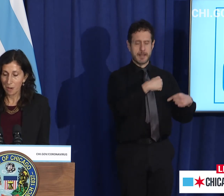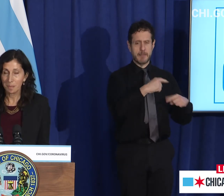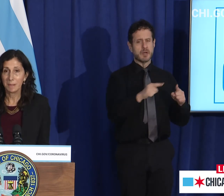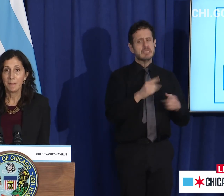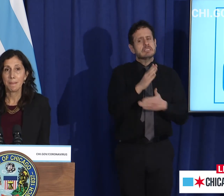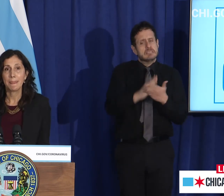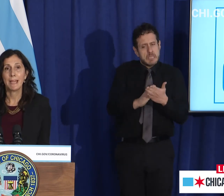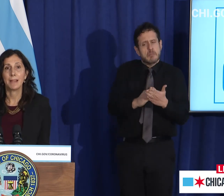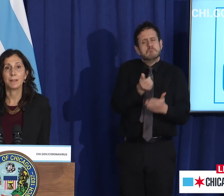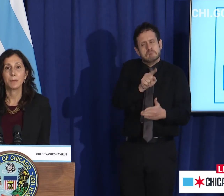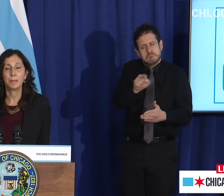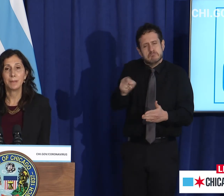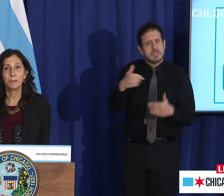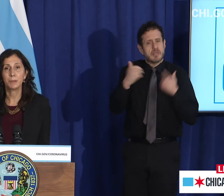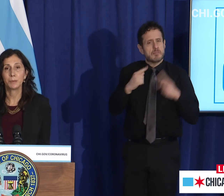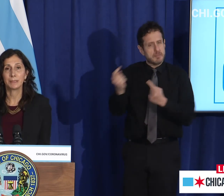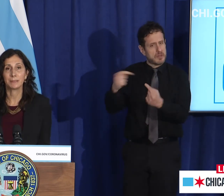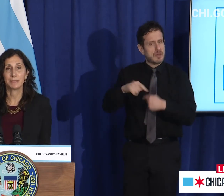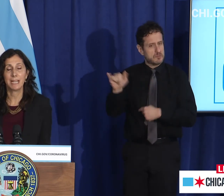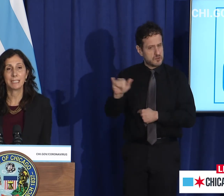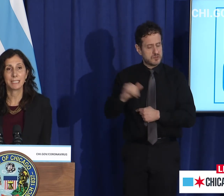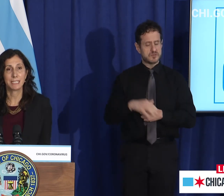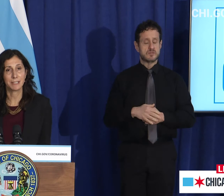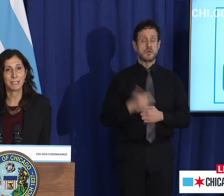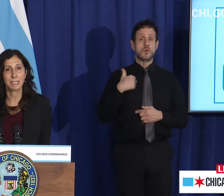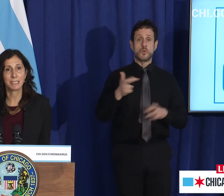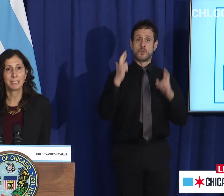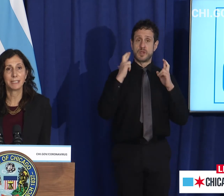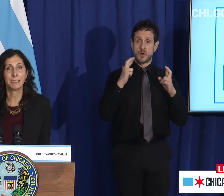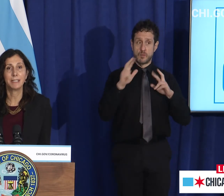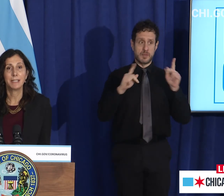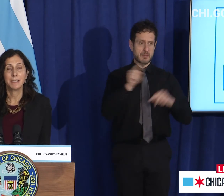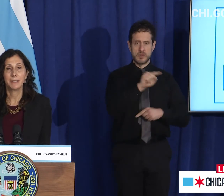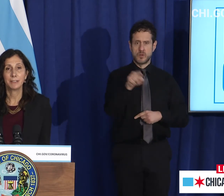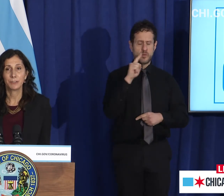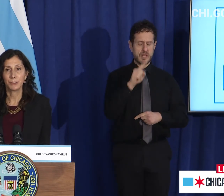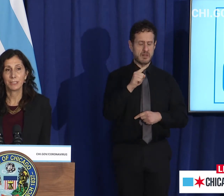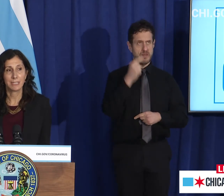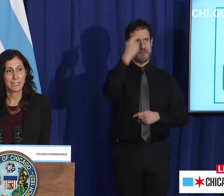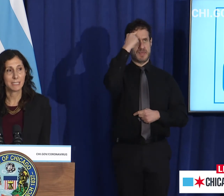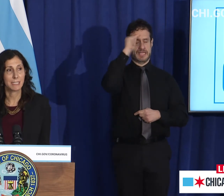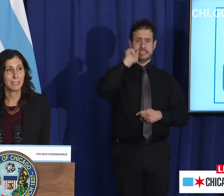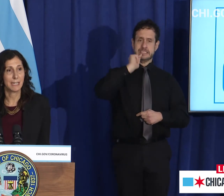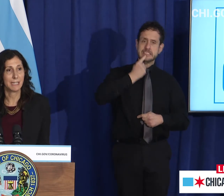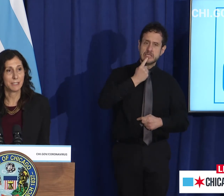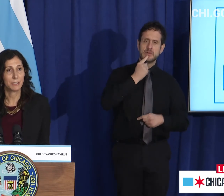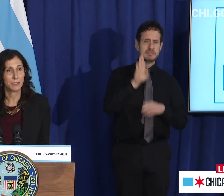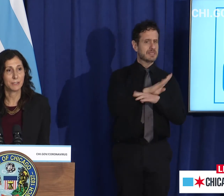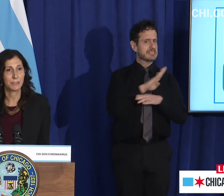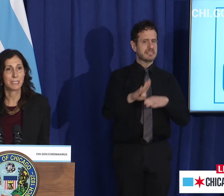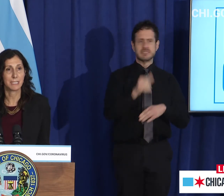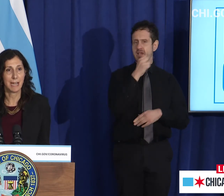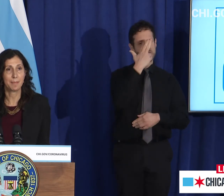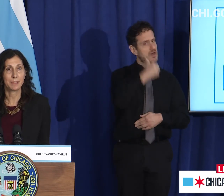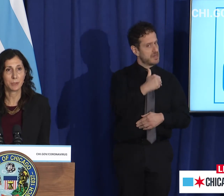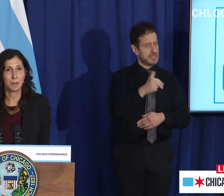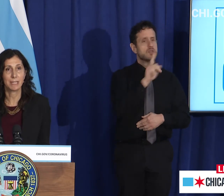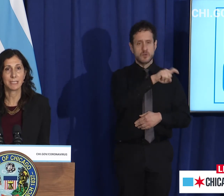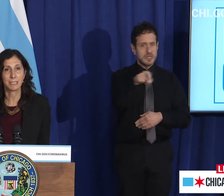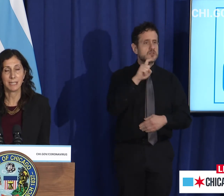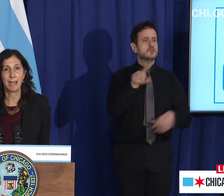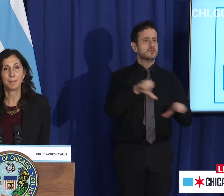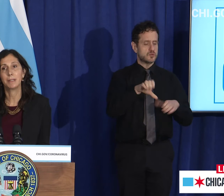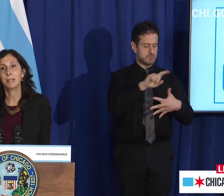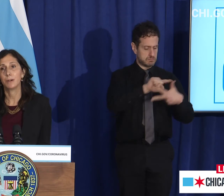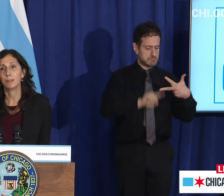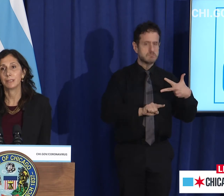We hope that people will take this seriously, that they'll do the things that they need to do to stop the spread,